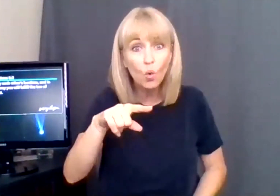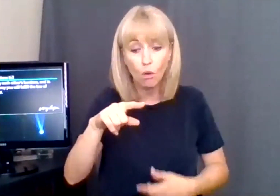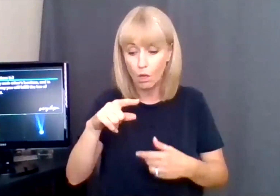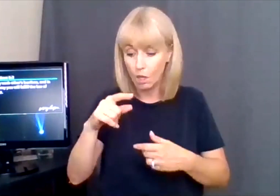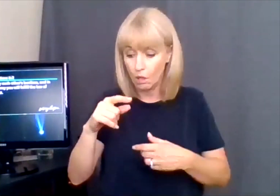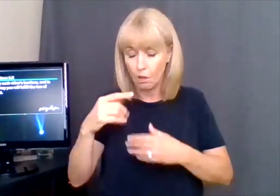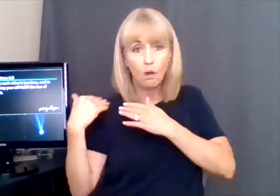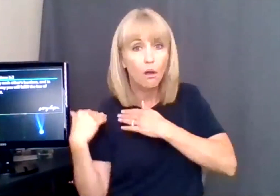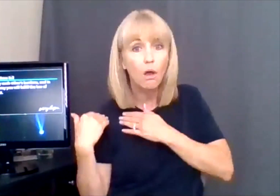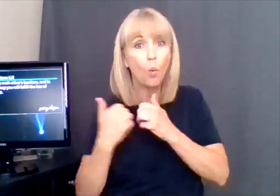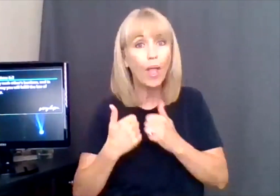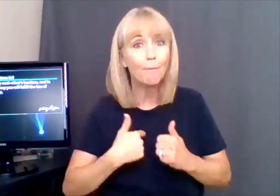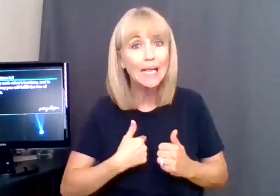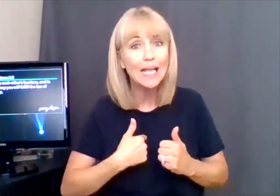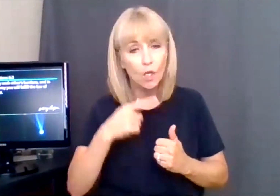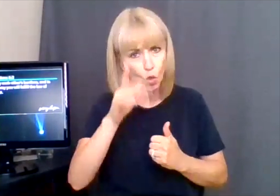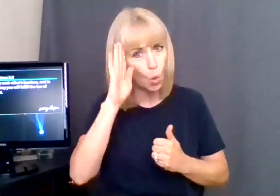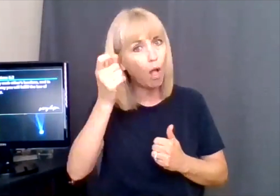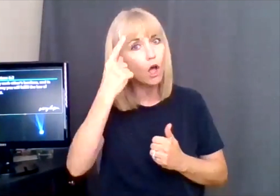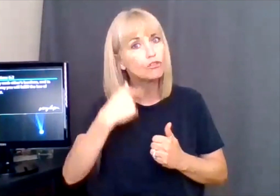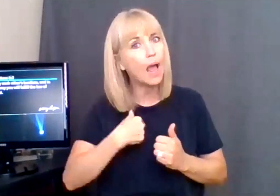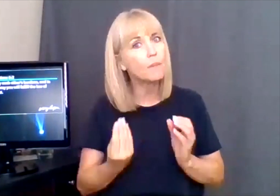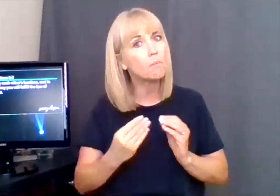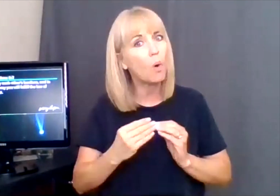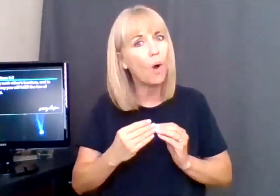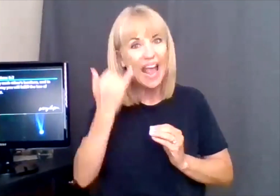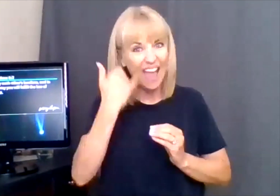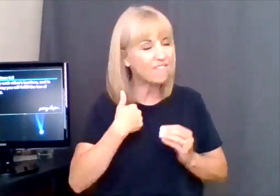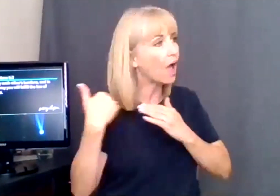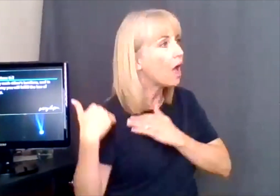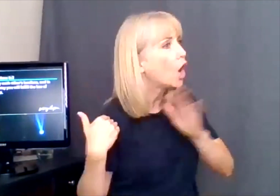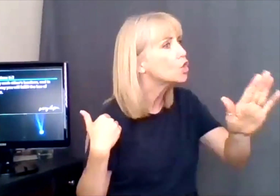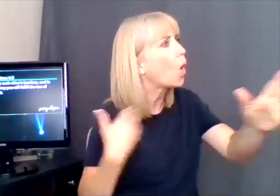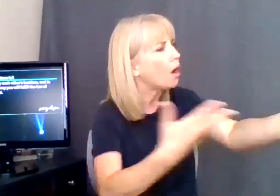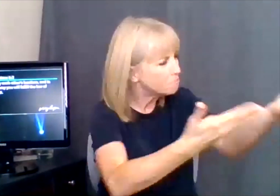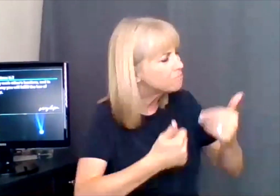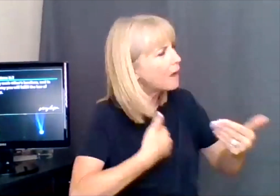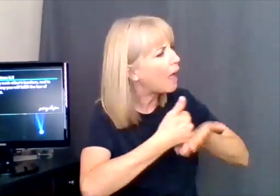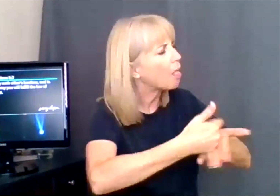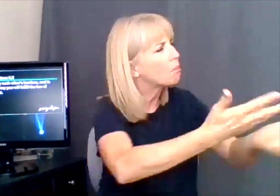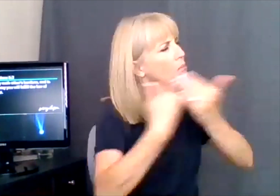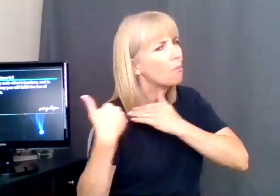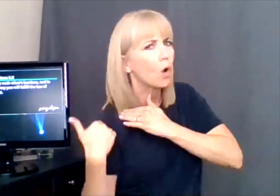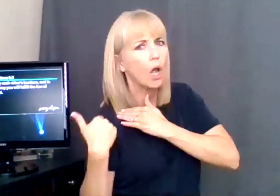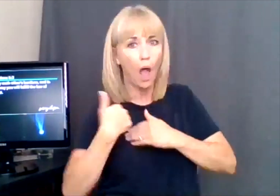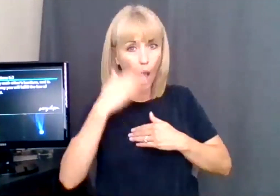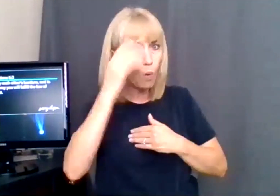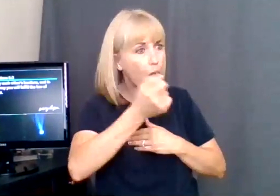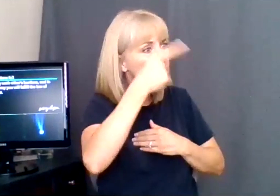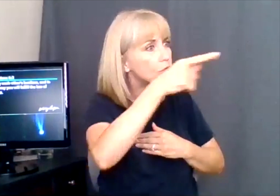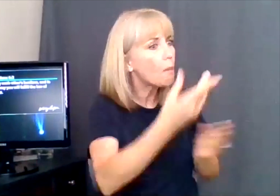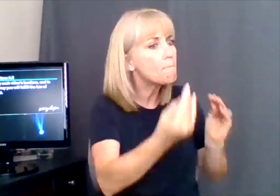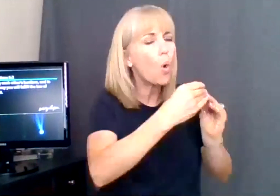more. And if I would carry your burden that you carry for a week, I will understand you more. And